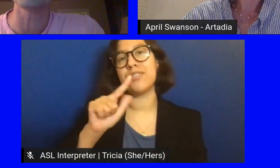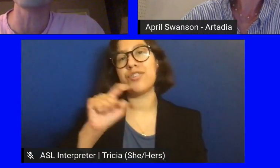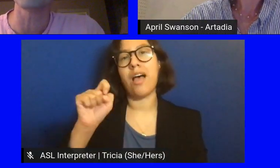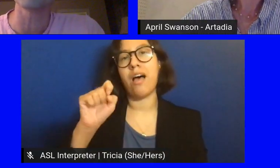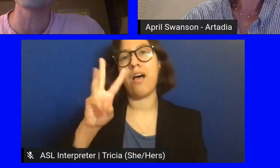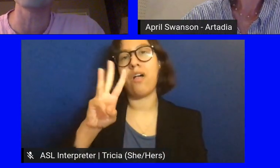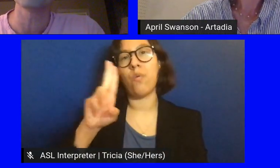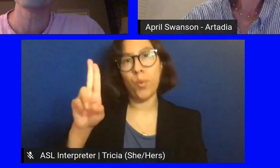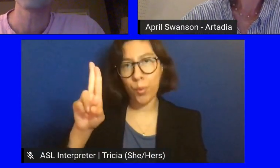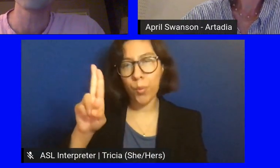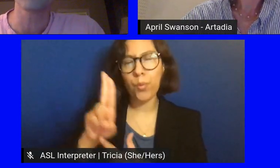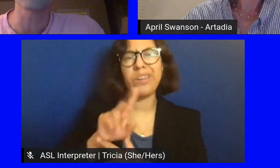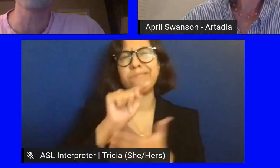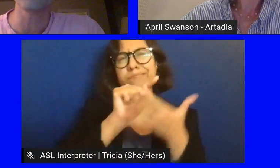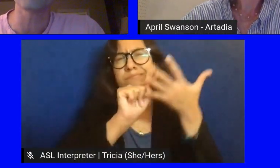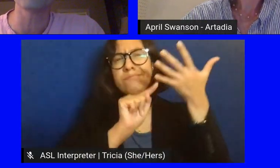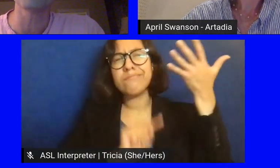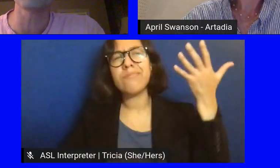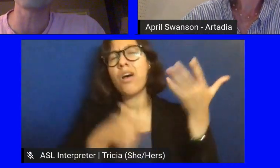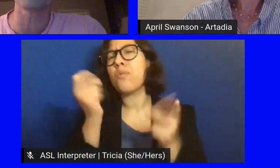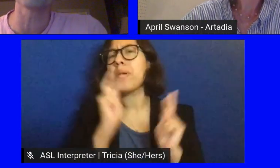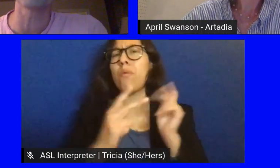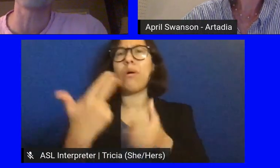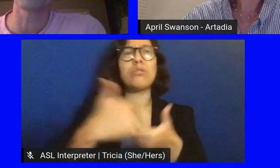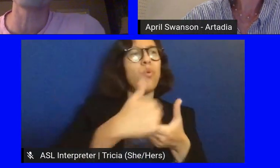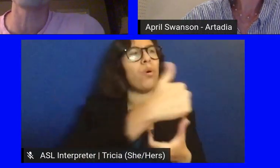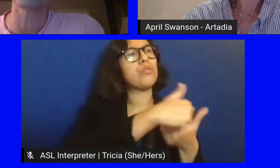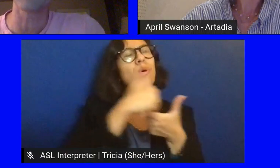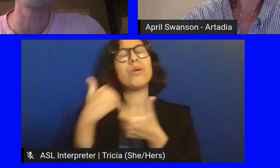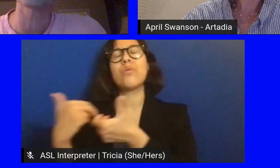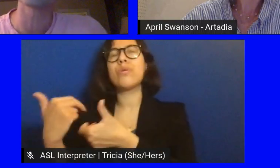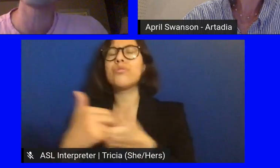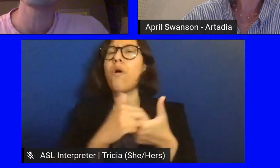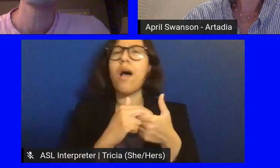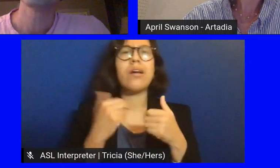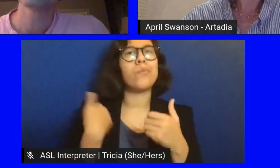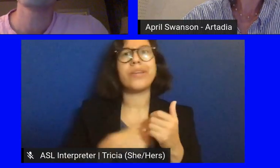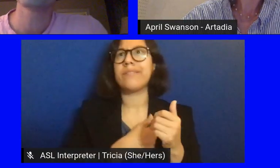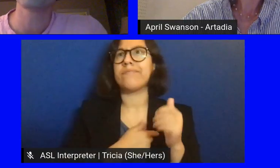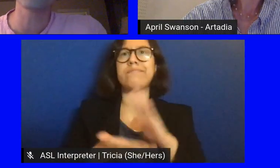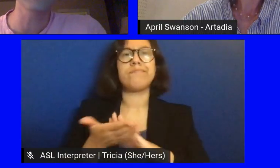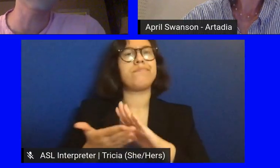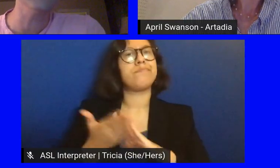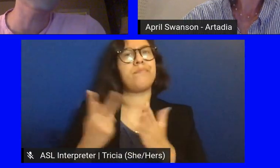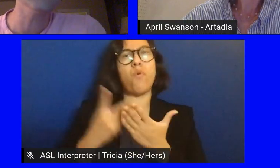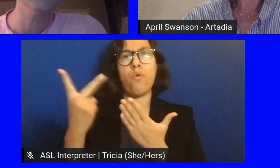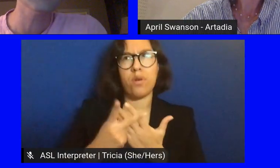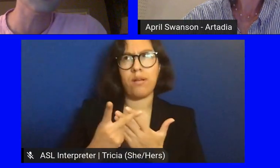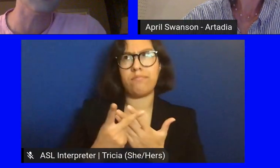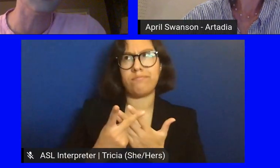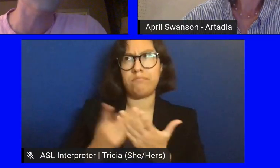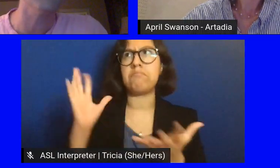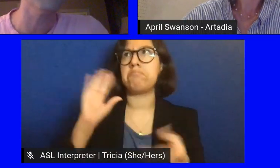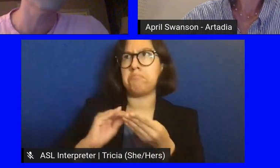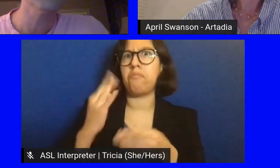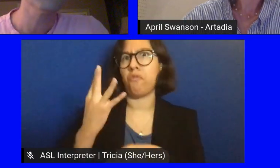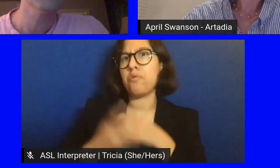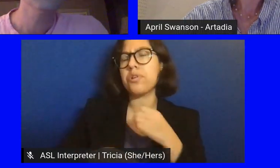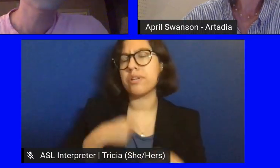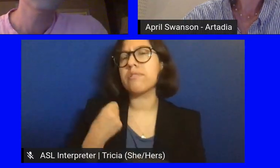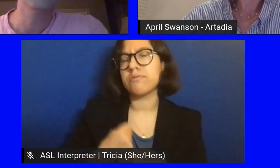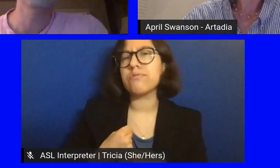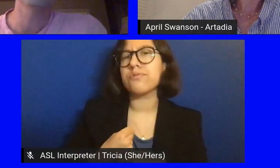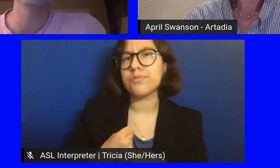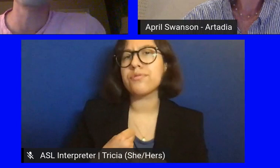people along the way, we've been running programs for the last 4 years,